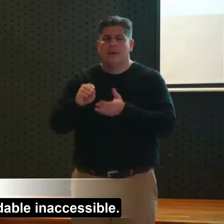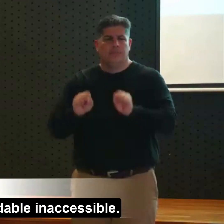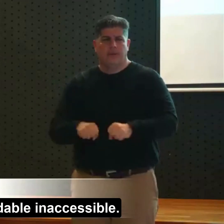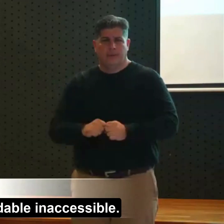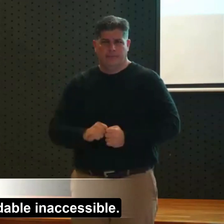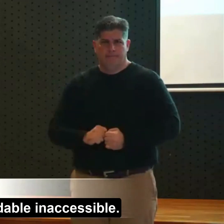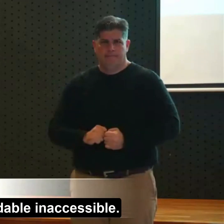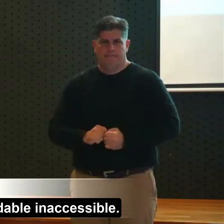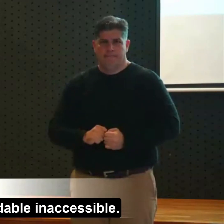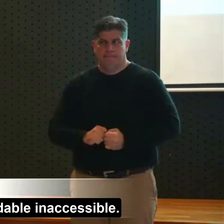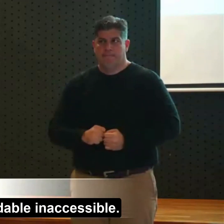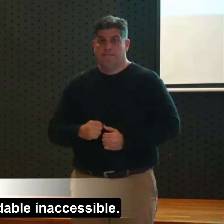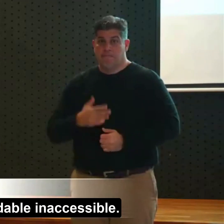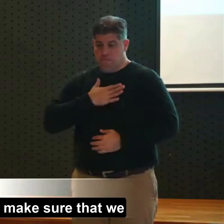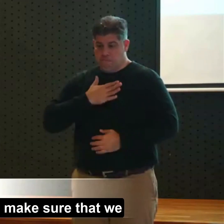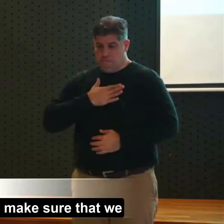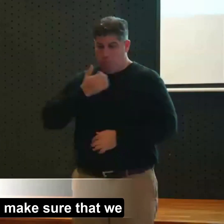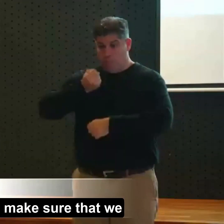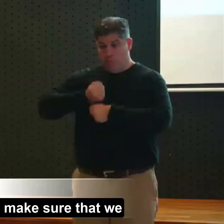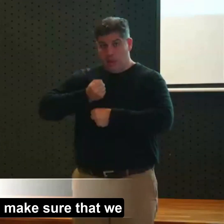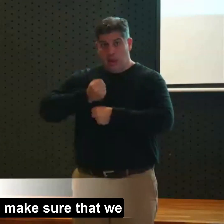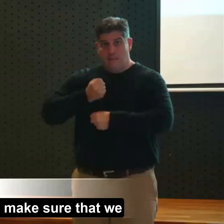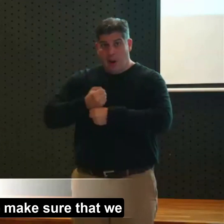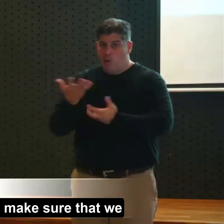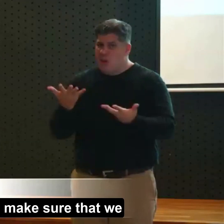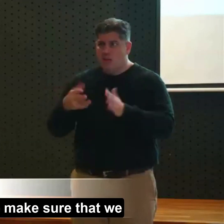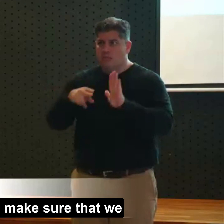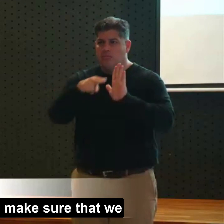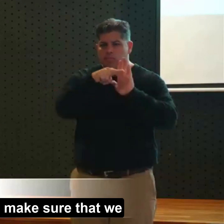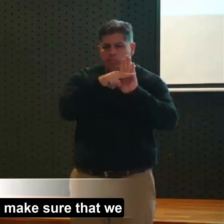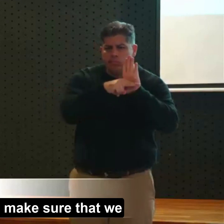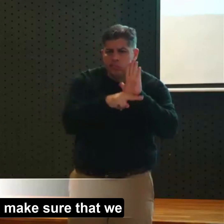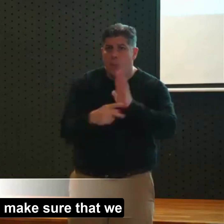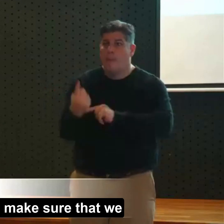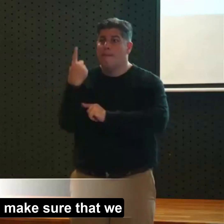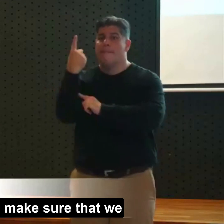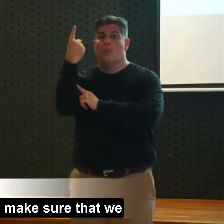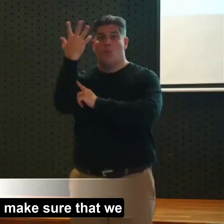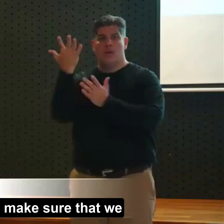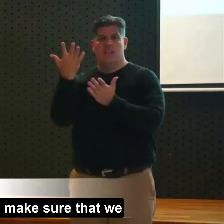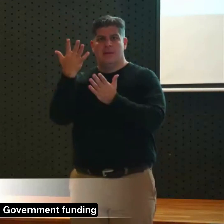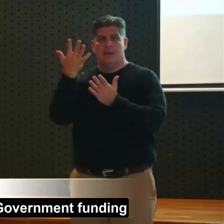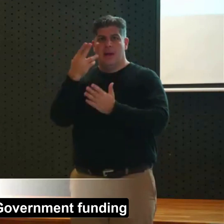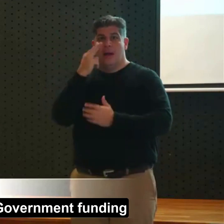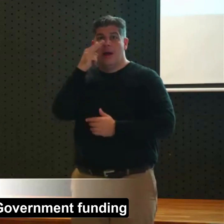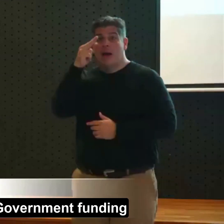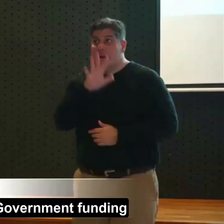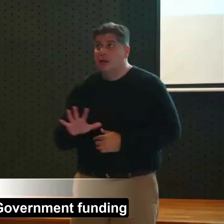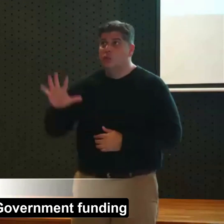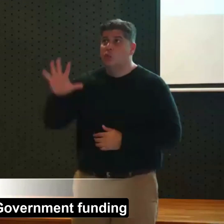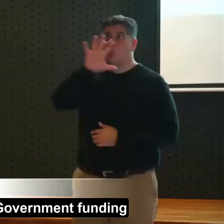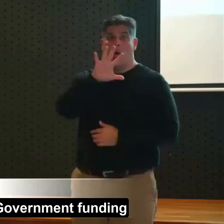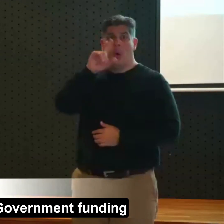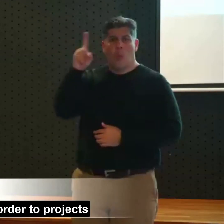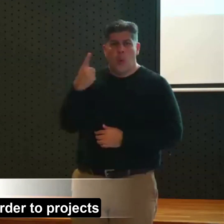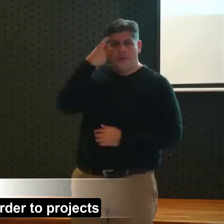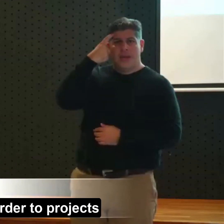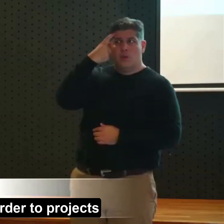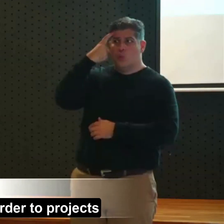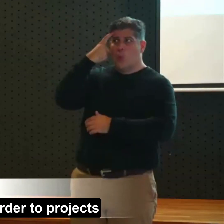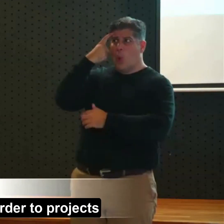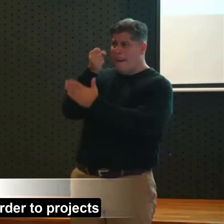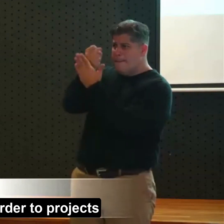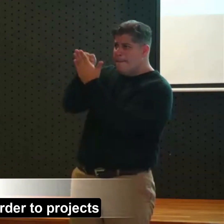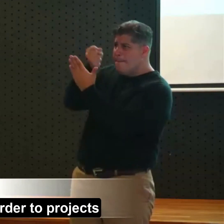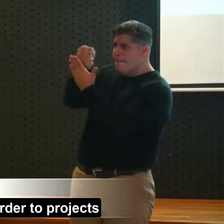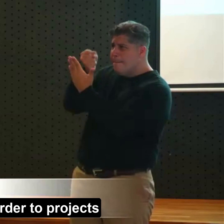view, affordable and accessible. We want to make sure that we guarantee government funding lines